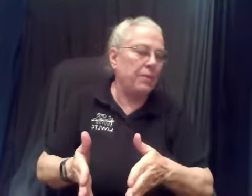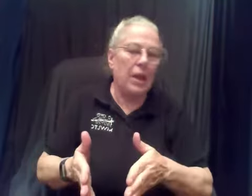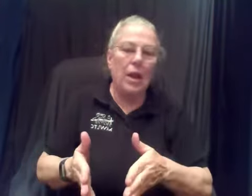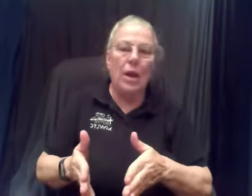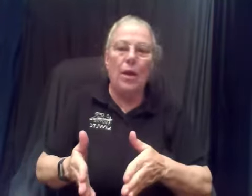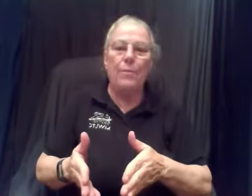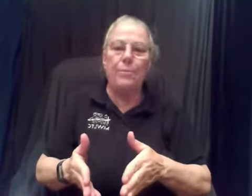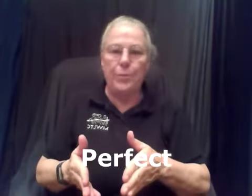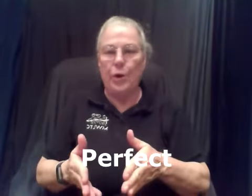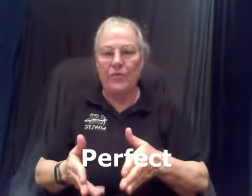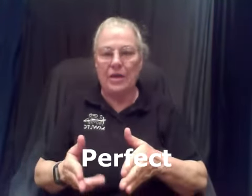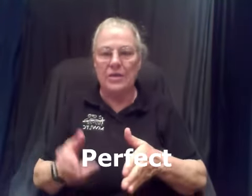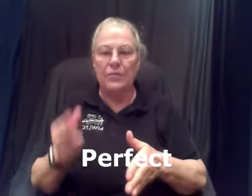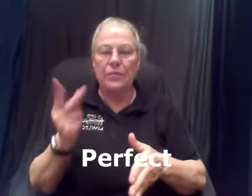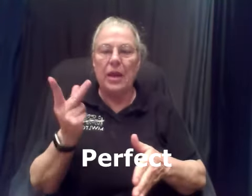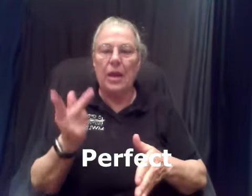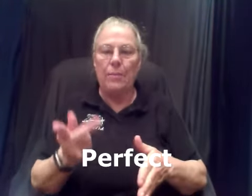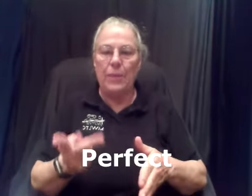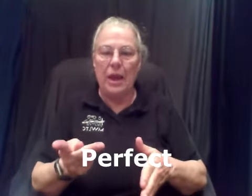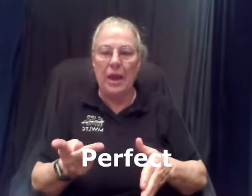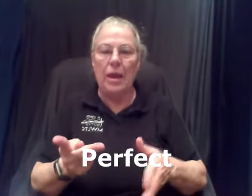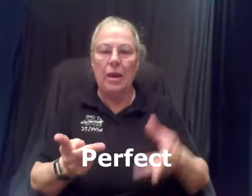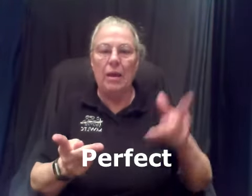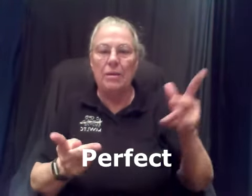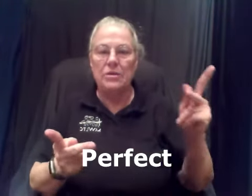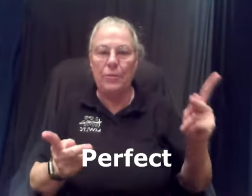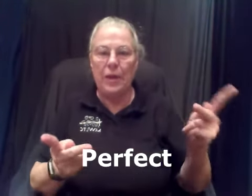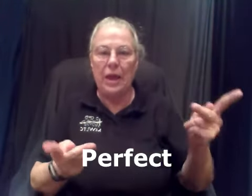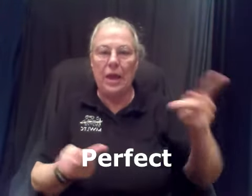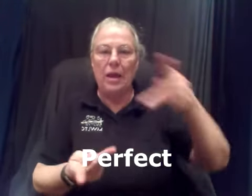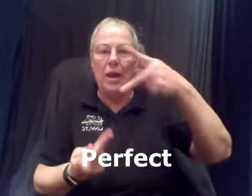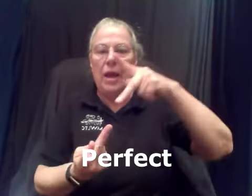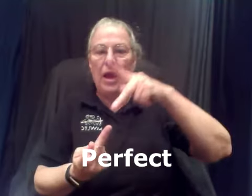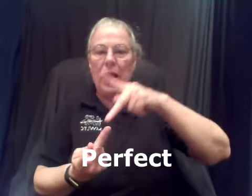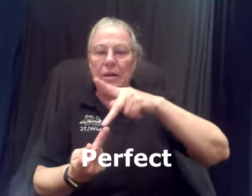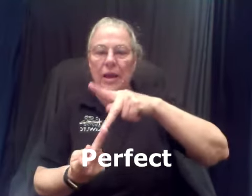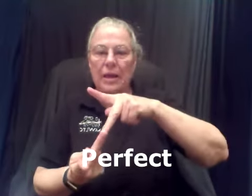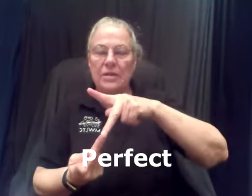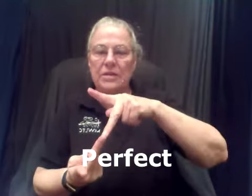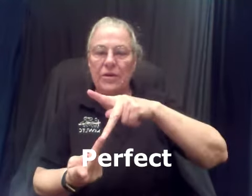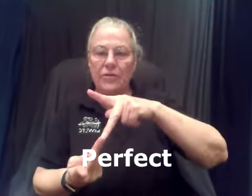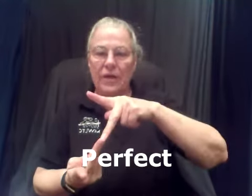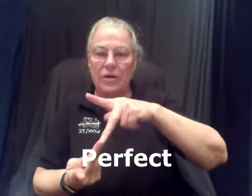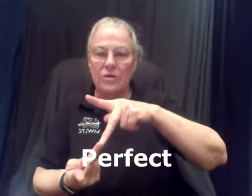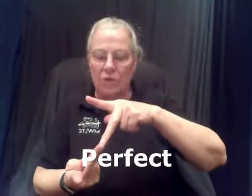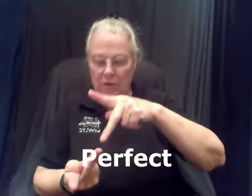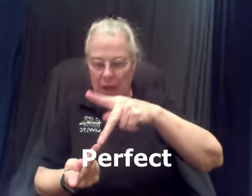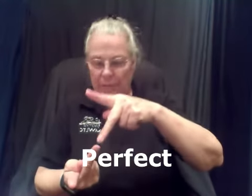Perfect. P to P and land the center fingers on top of each